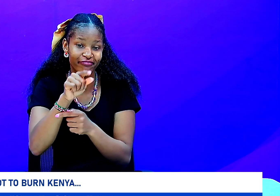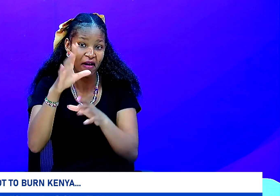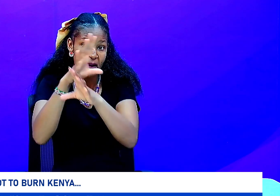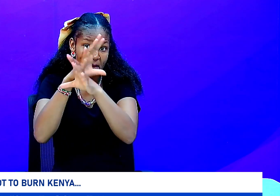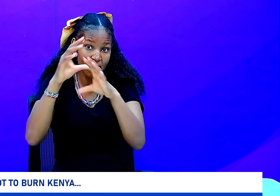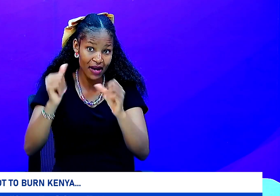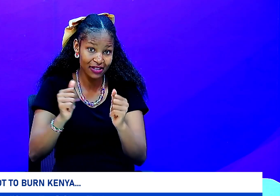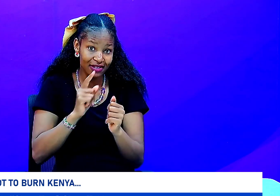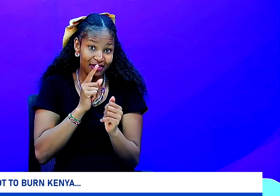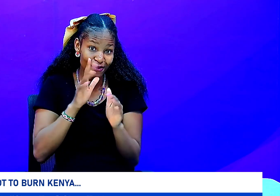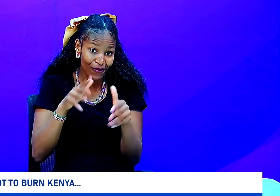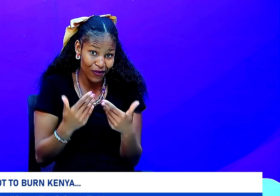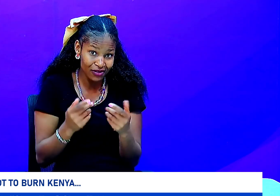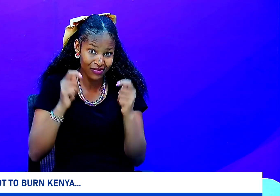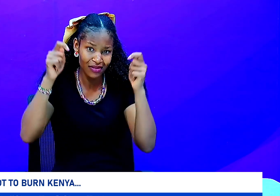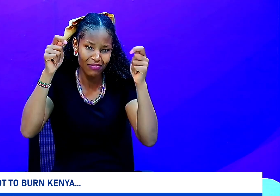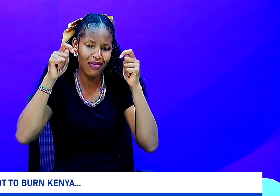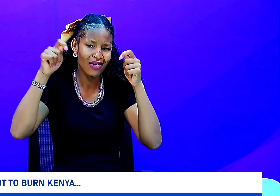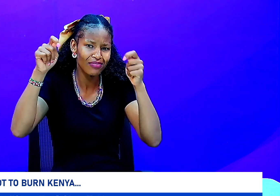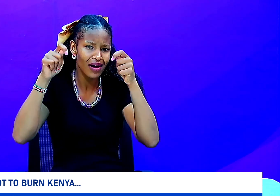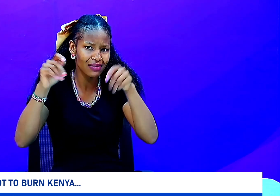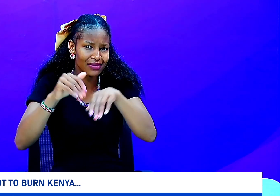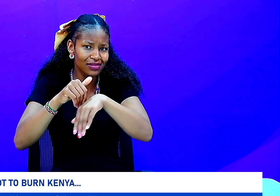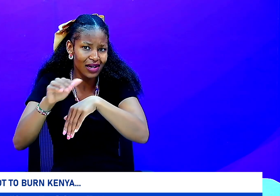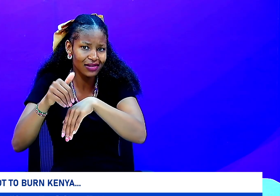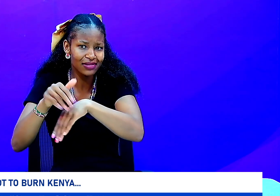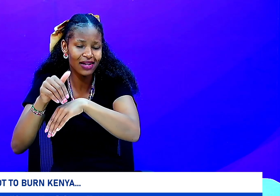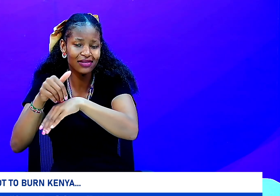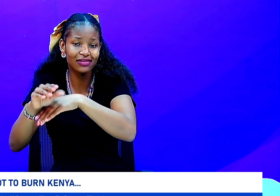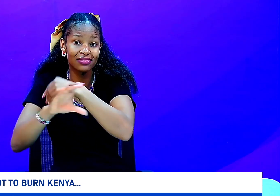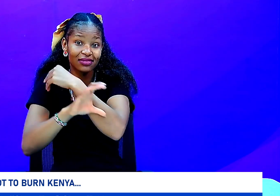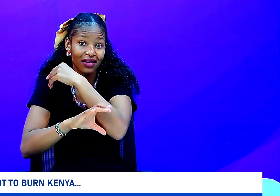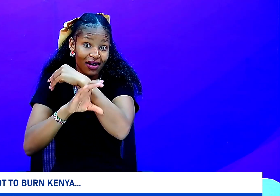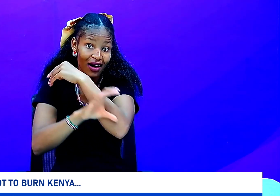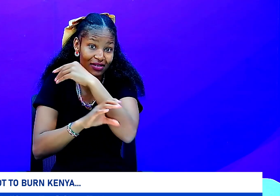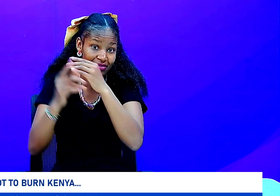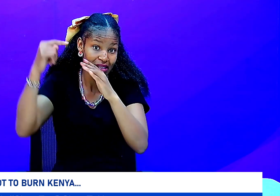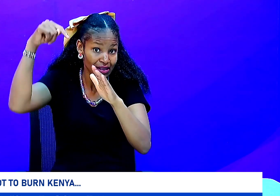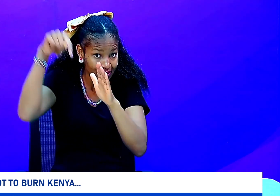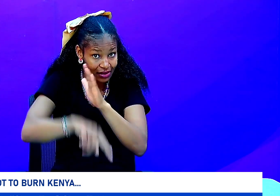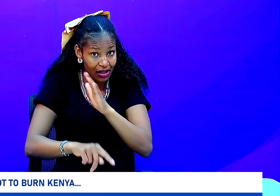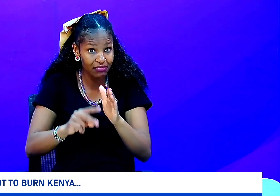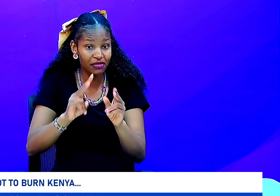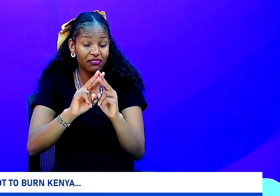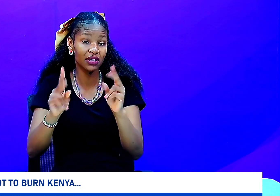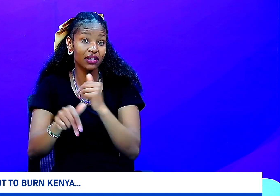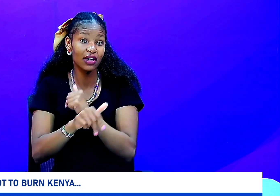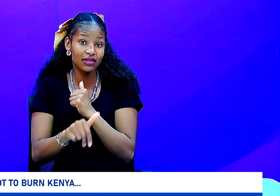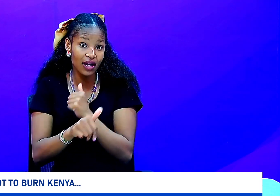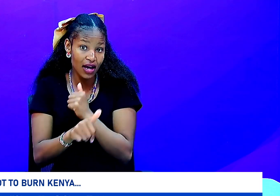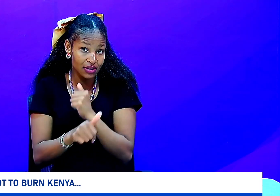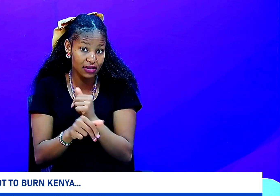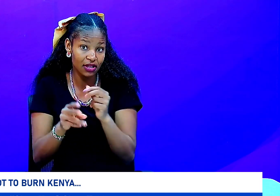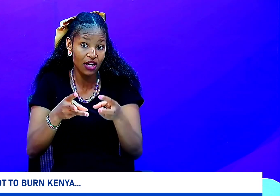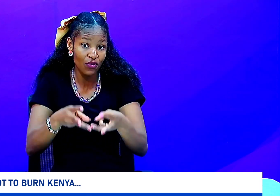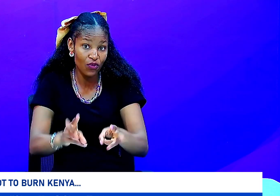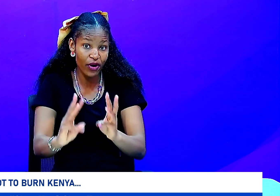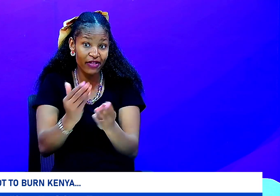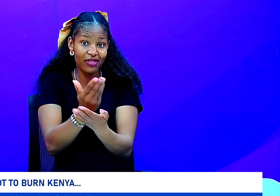said the protests are sending the country down a very dangerous way where there will be no nation at all,